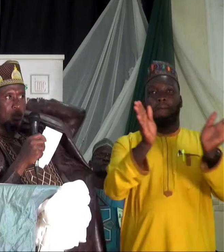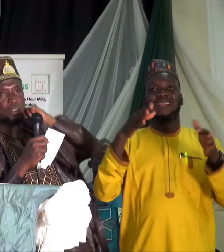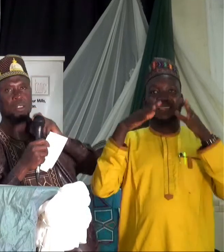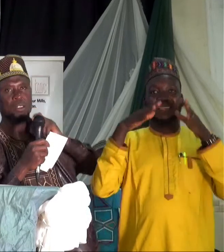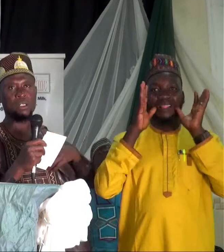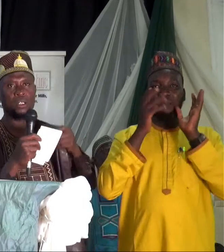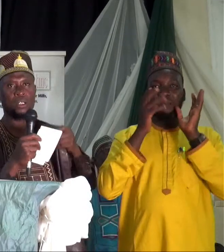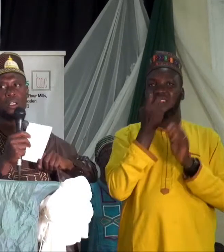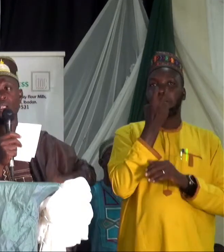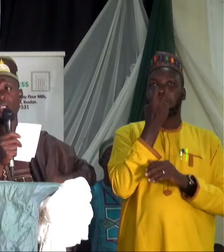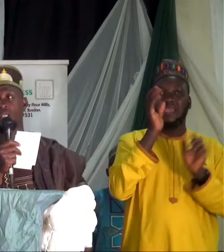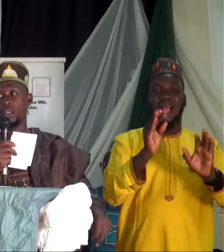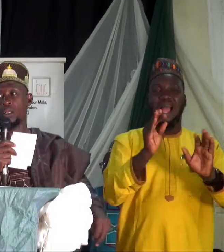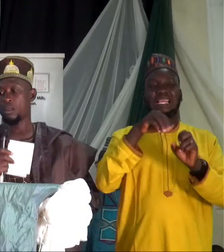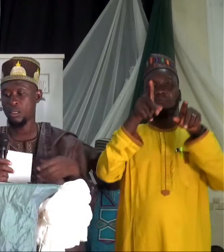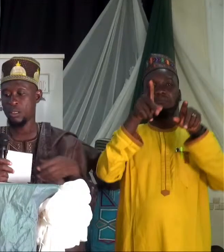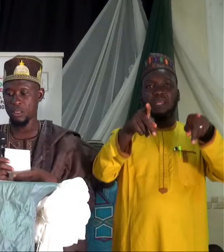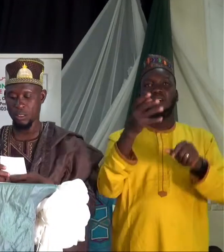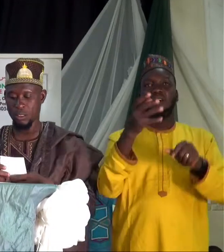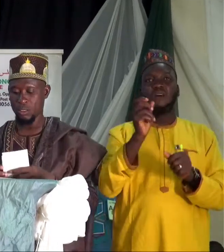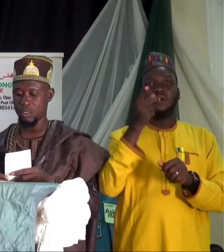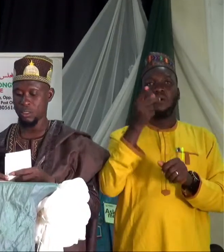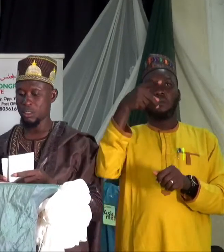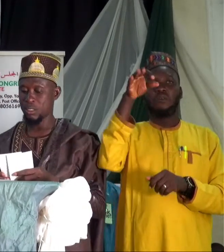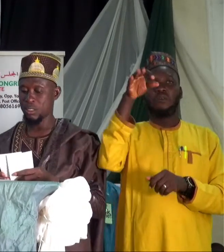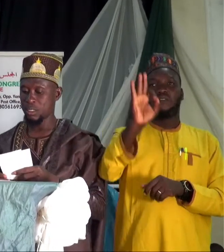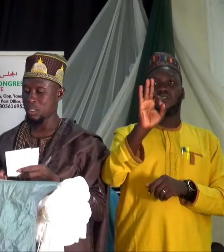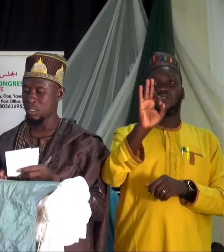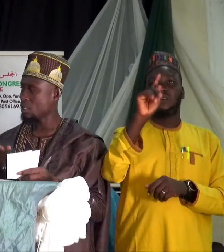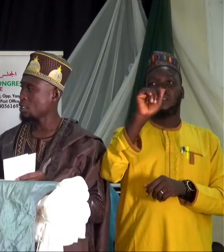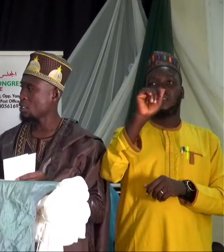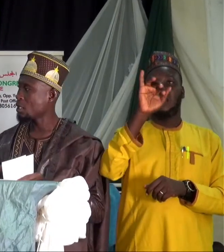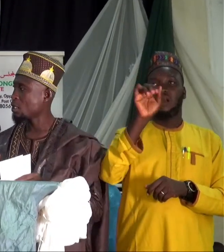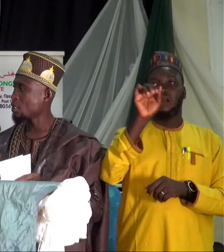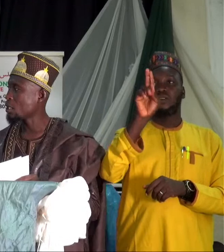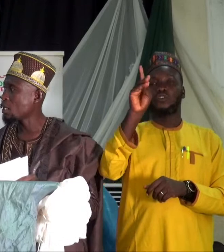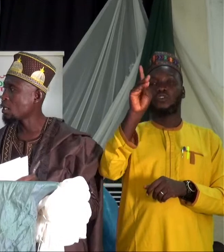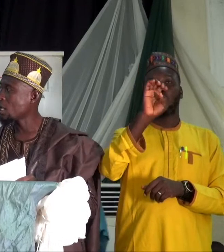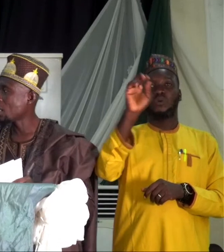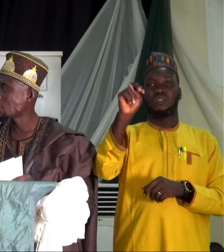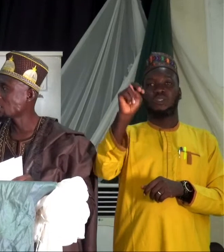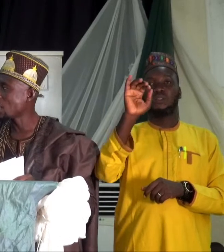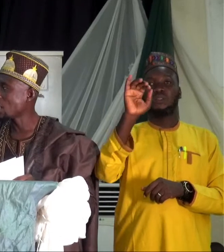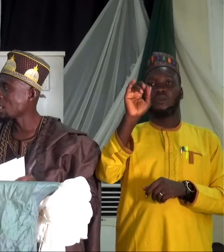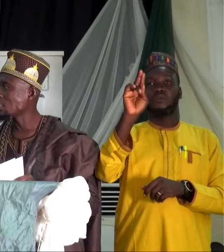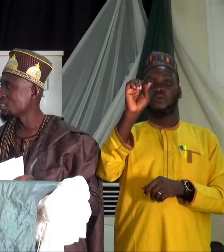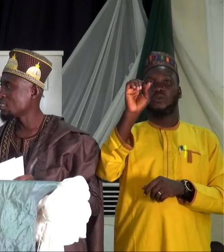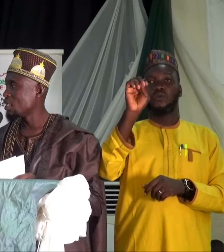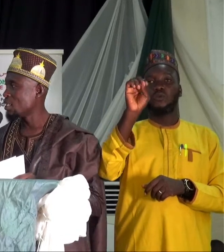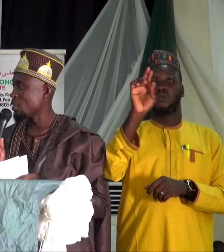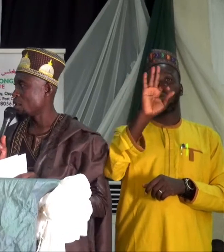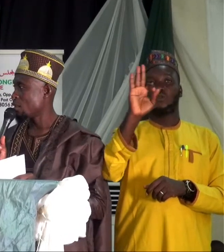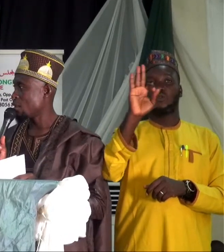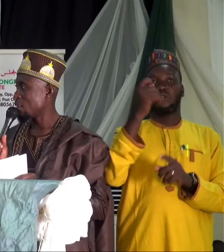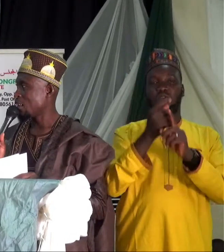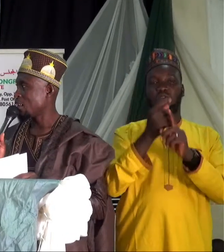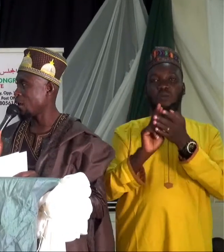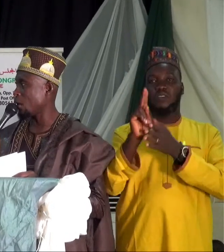person of Professor Tajuddin Yusuf from University of Lagos.